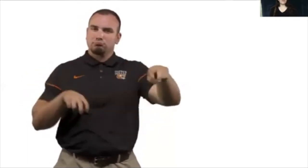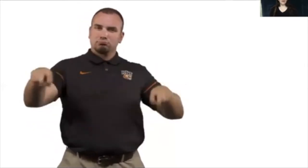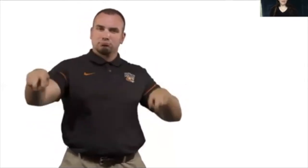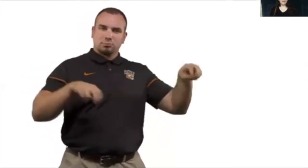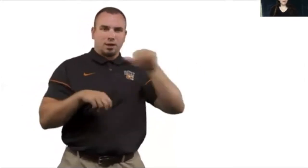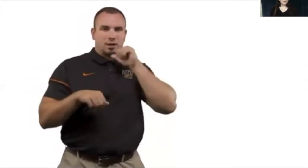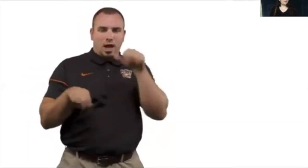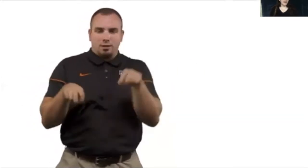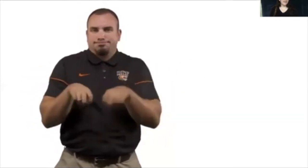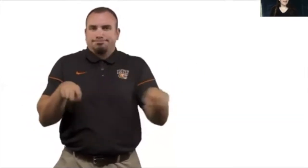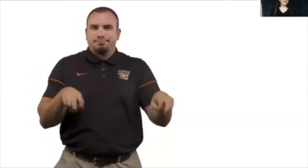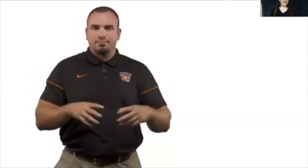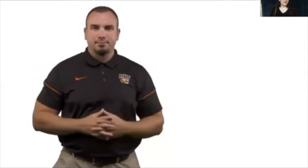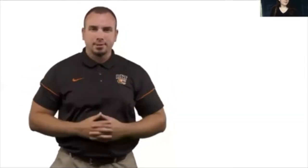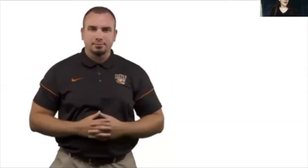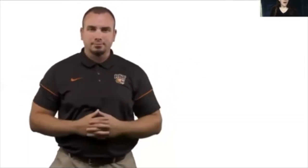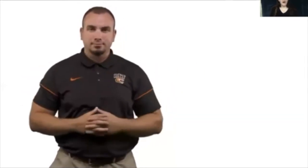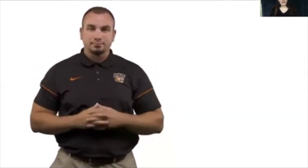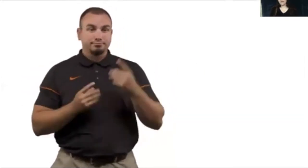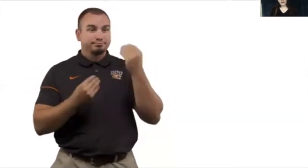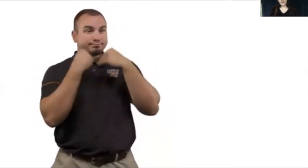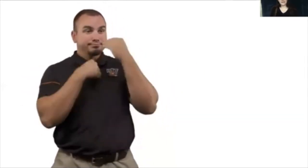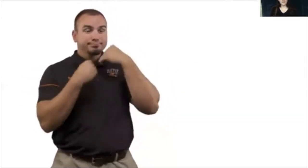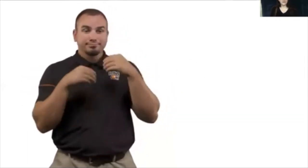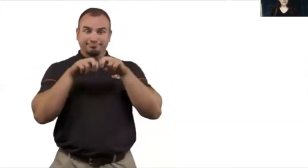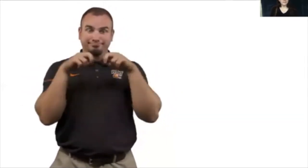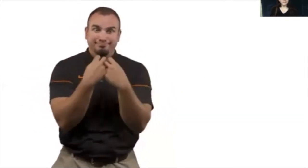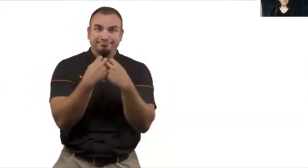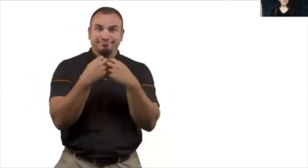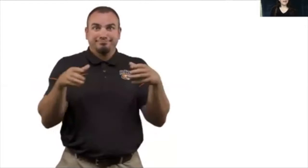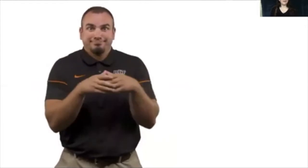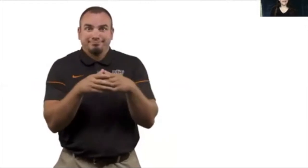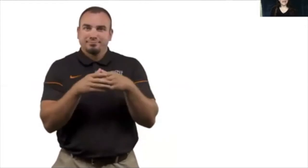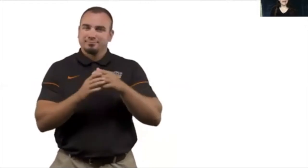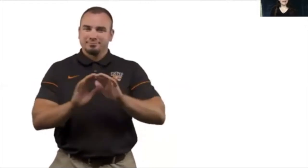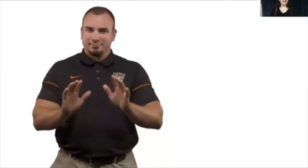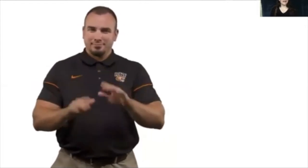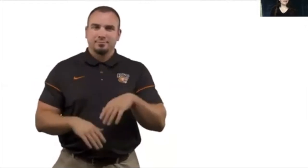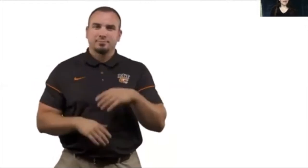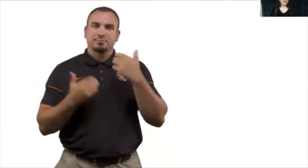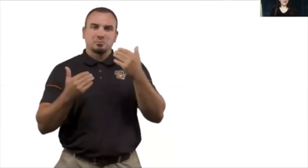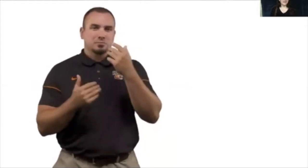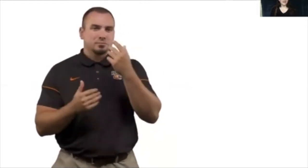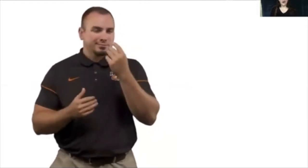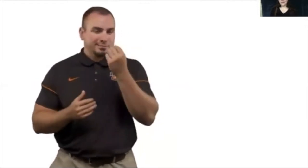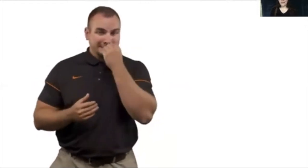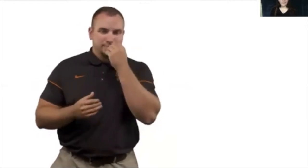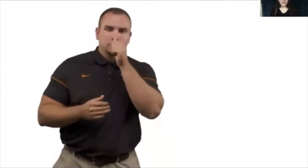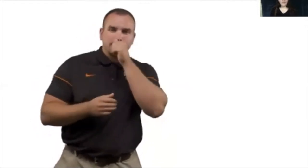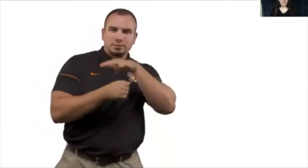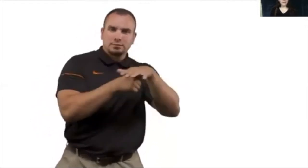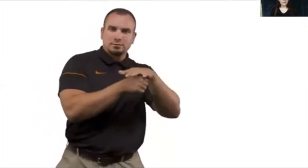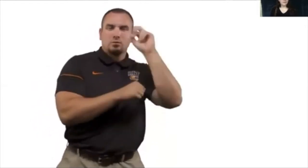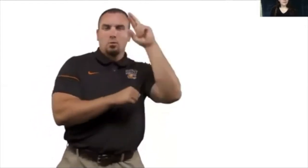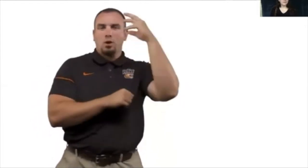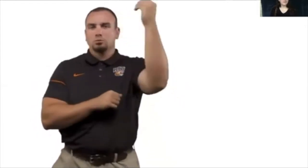If you're able to, try and sit staggered, not all in a line next to each other. If you're eating at a cafeteria, don't all eat at one